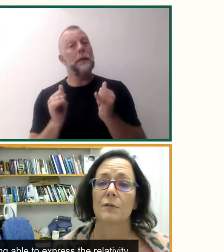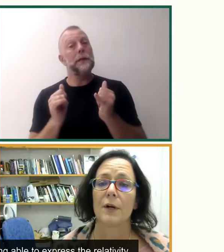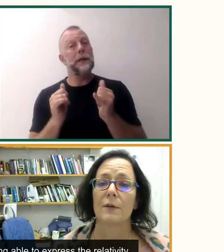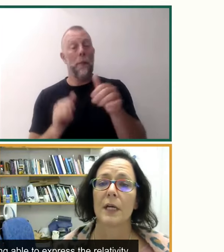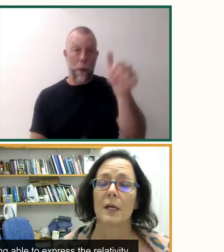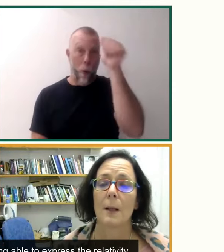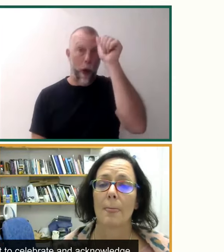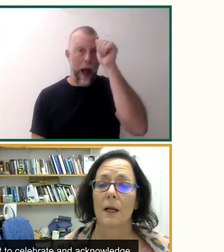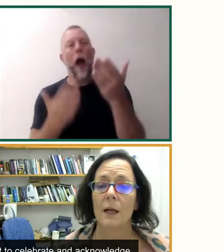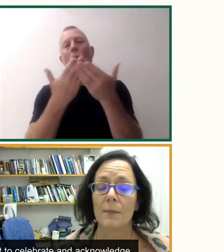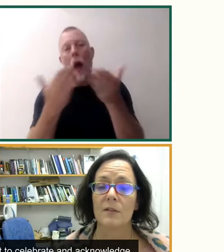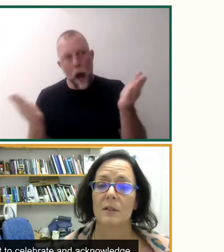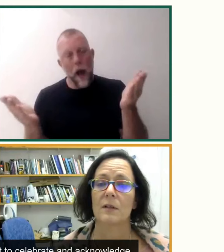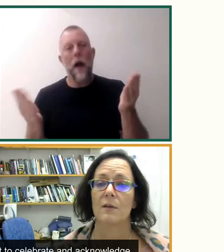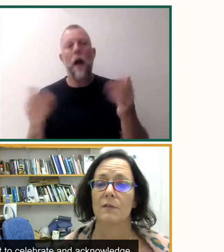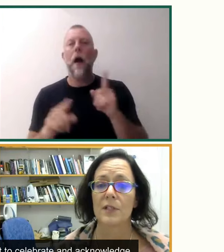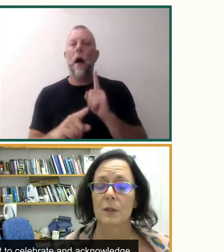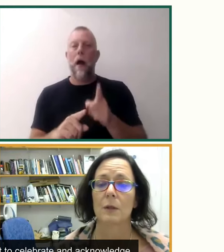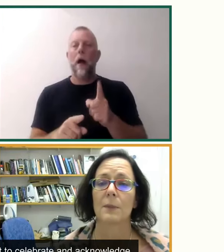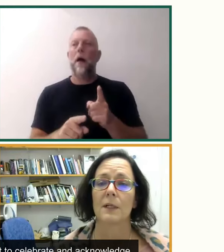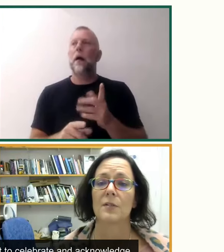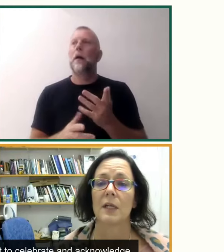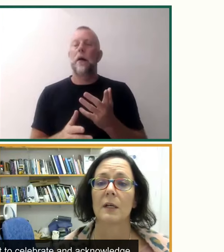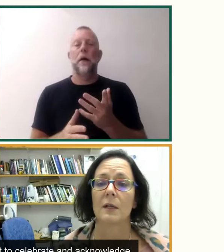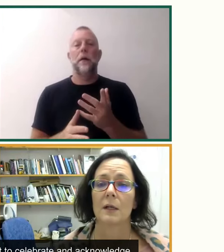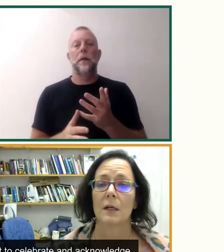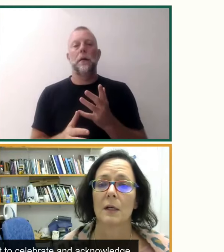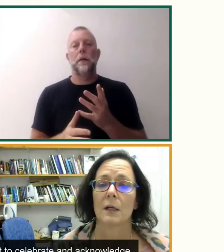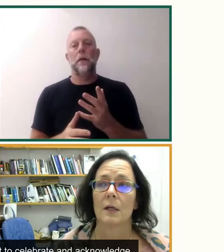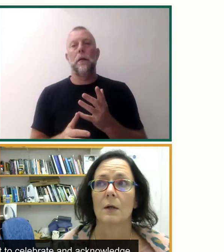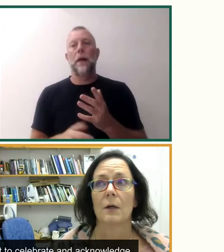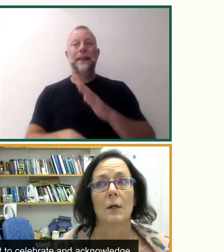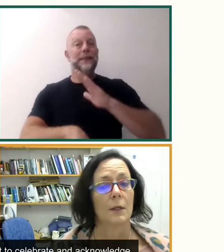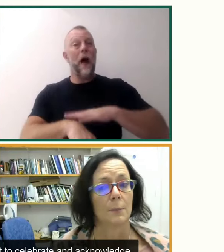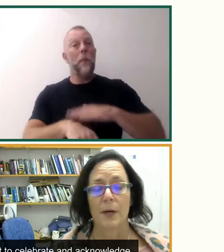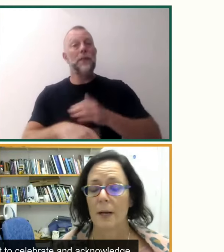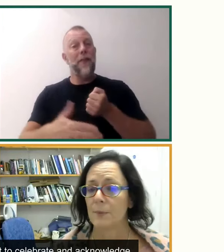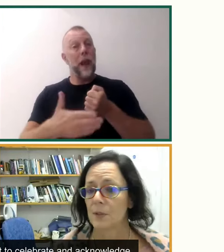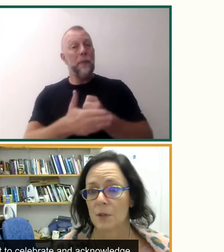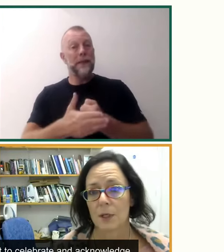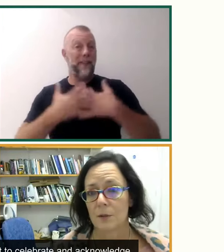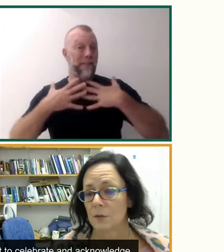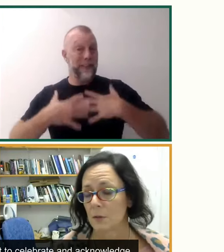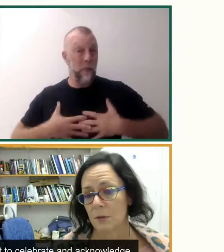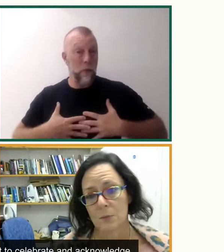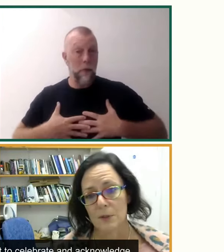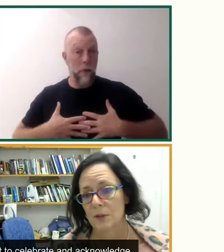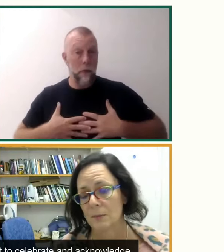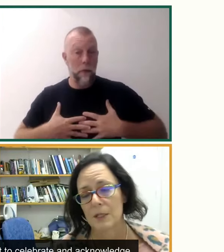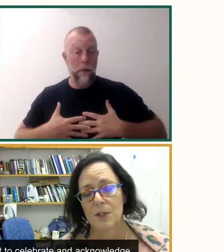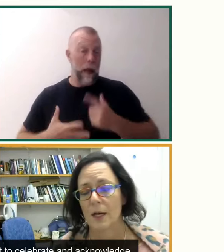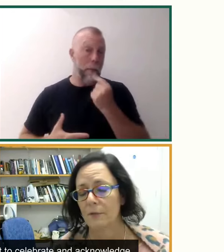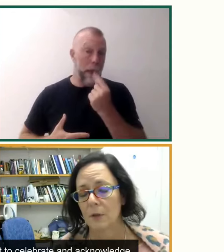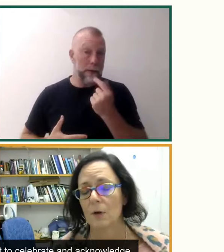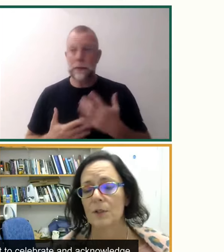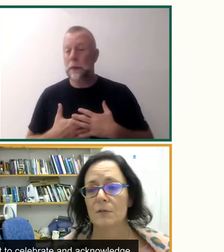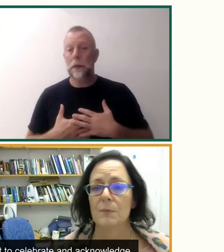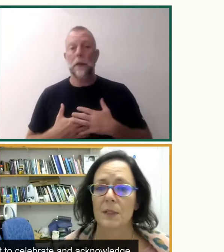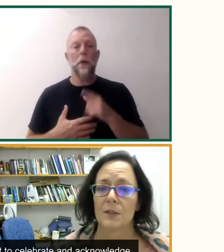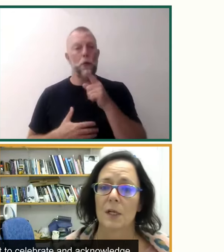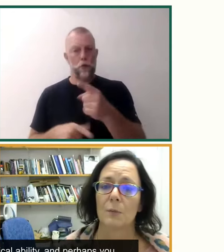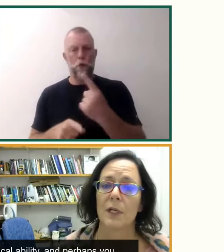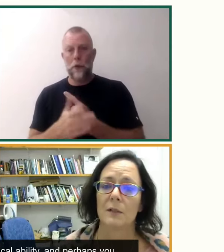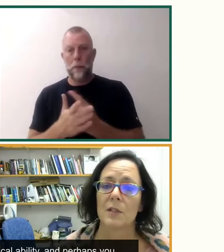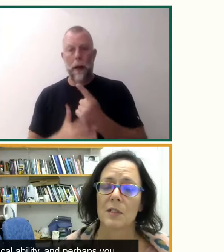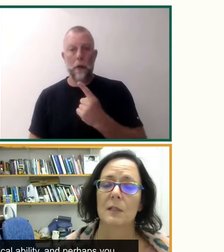at times of very limited physical ability, and perhaps you mentioned dementia, Gavin,